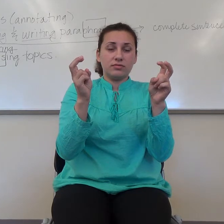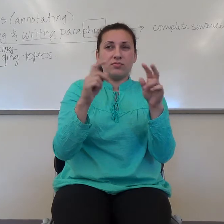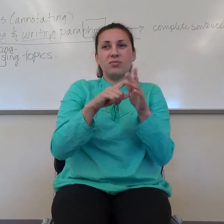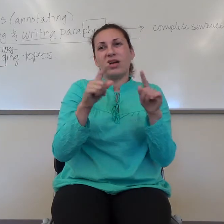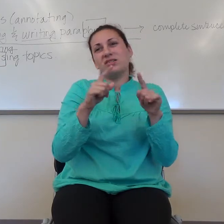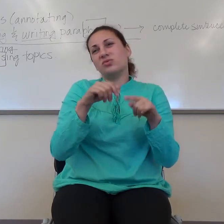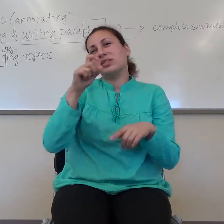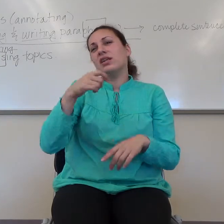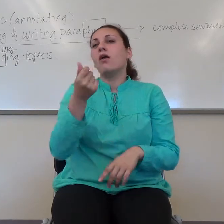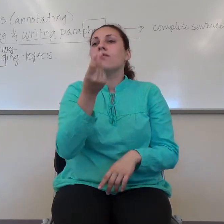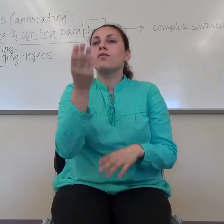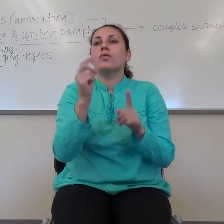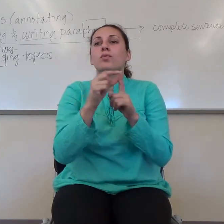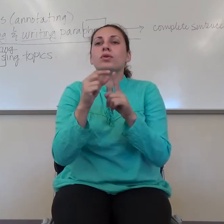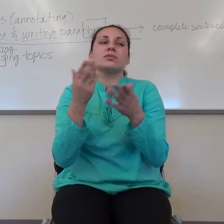maybe three. Okay?